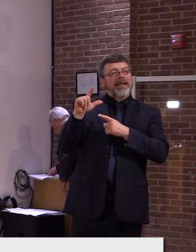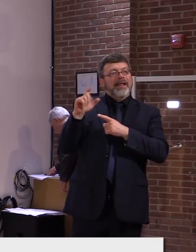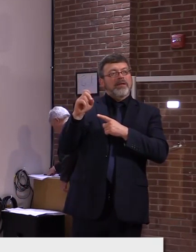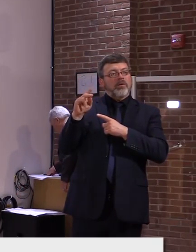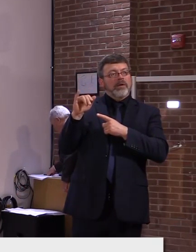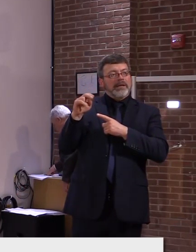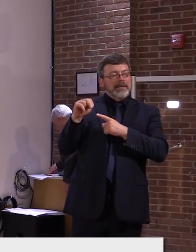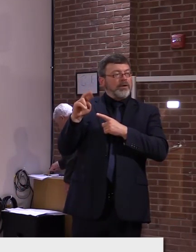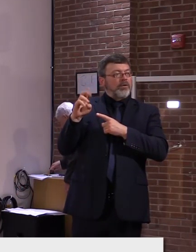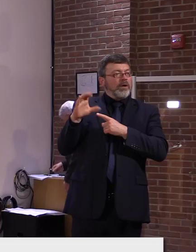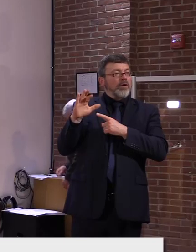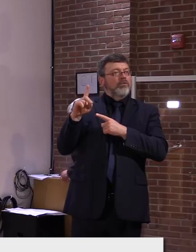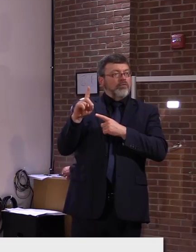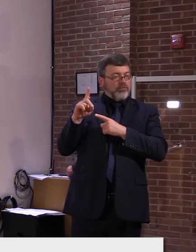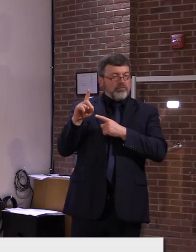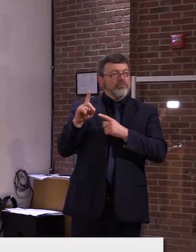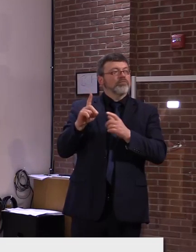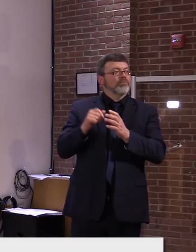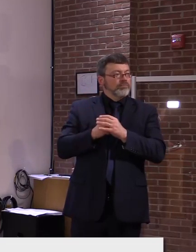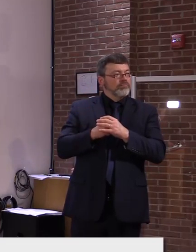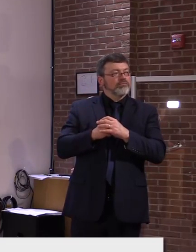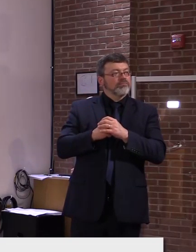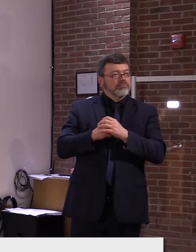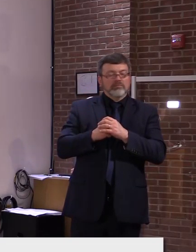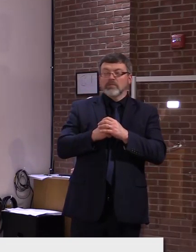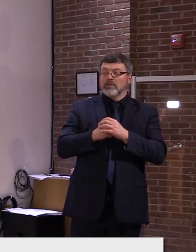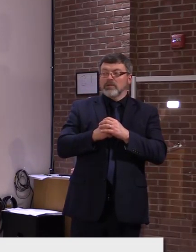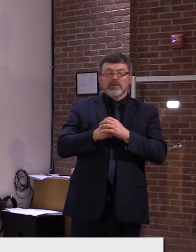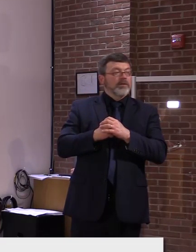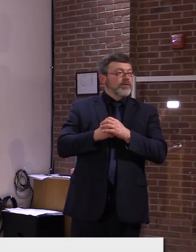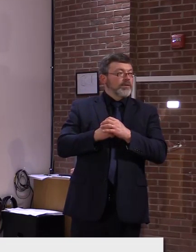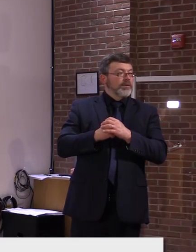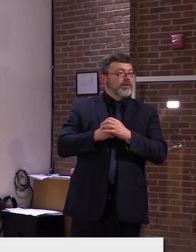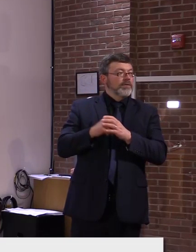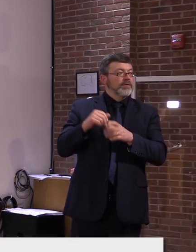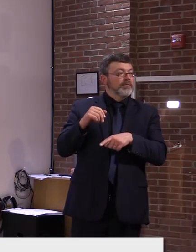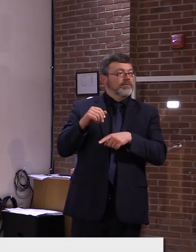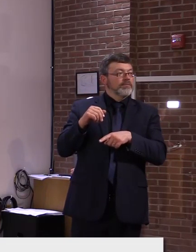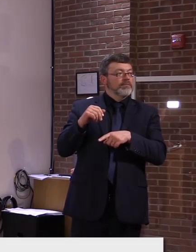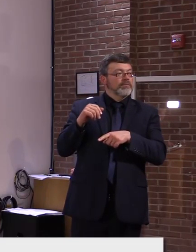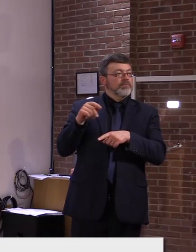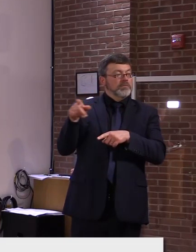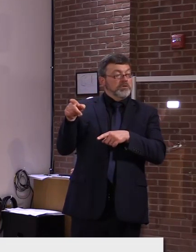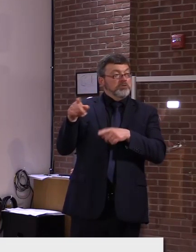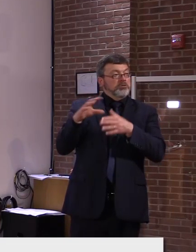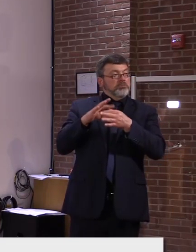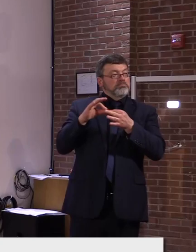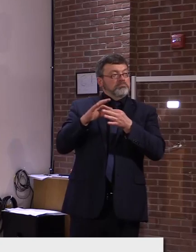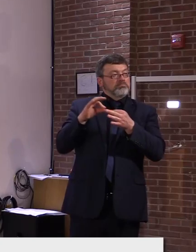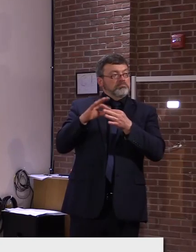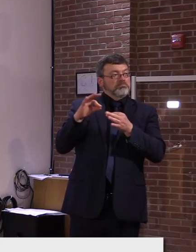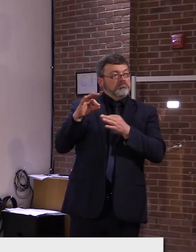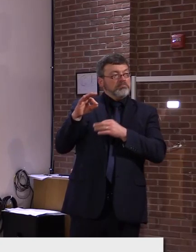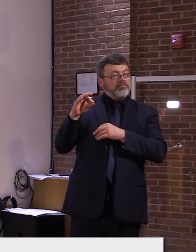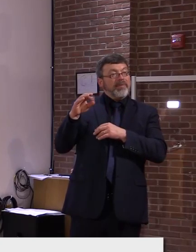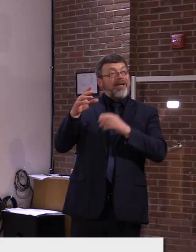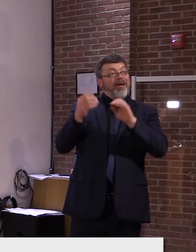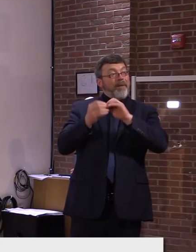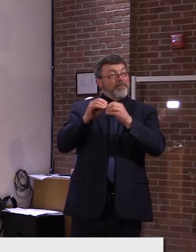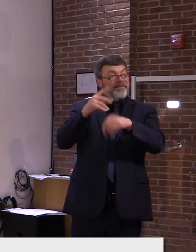Yes, thank you. Good afternoon. With the 80% goal for lifting restrictions, there likely will be some parts of the